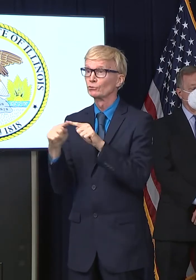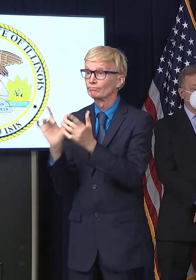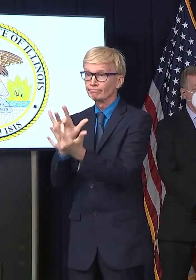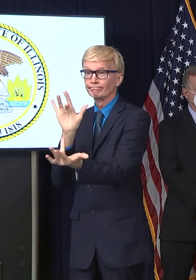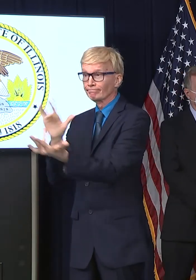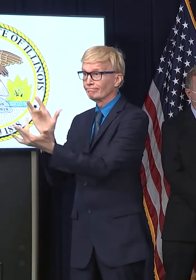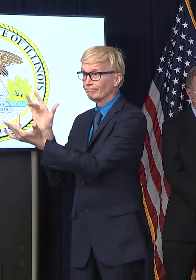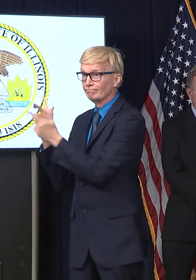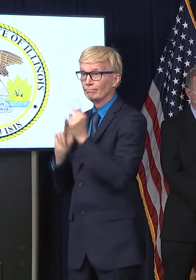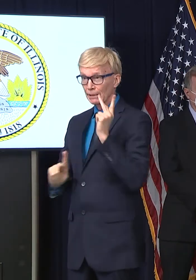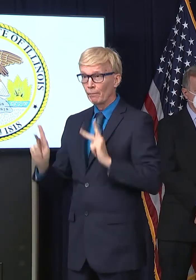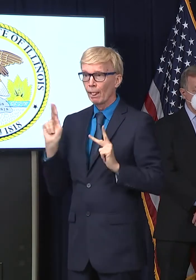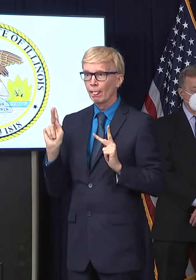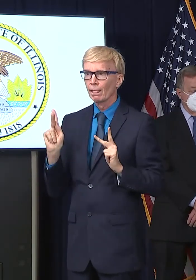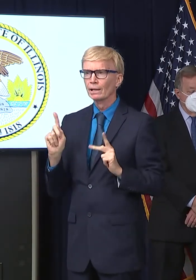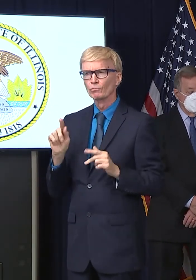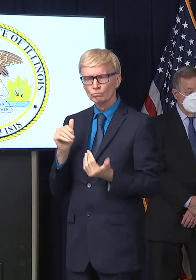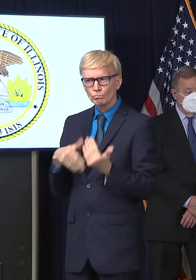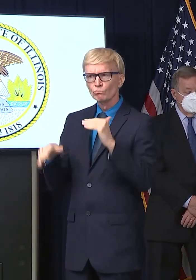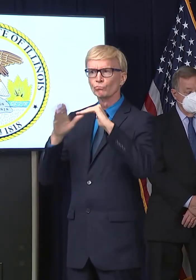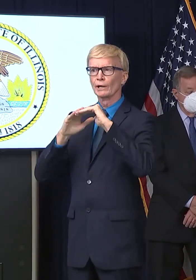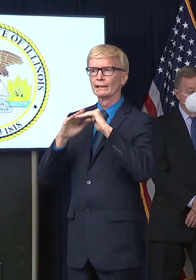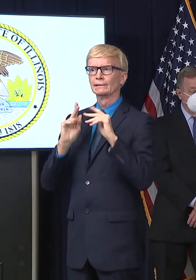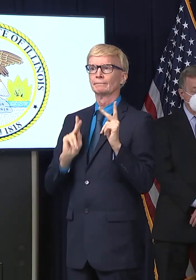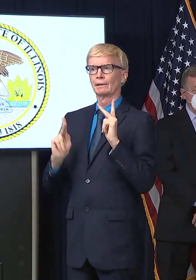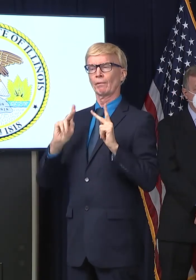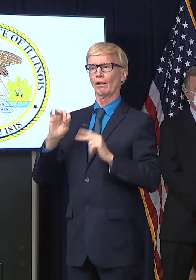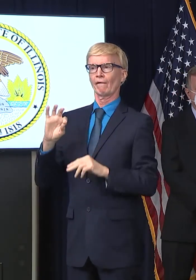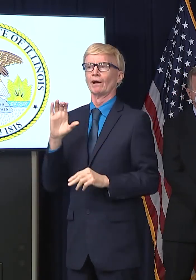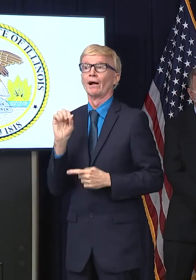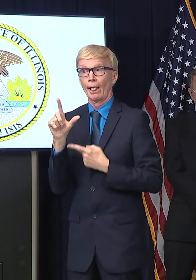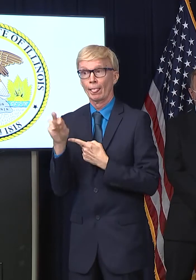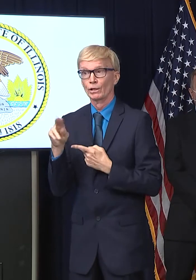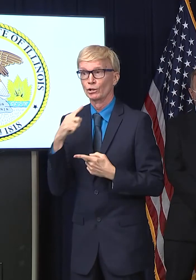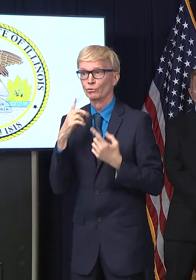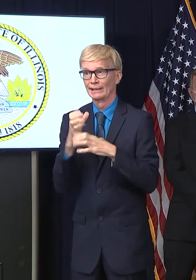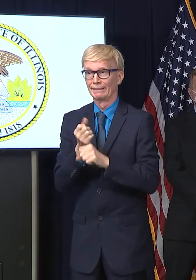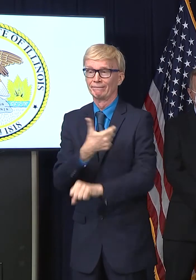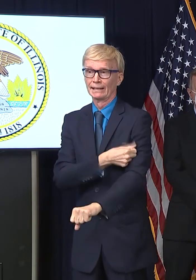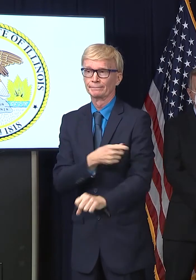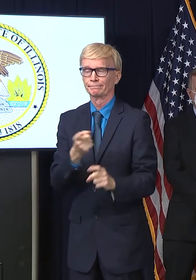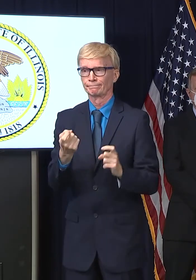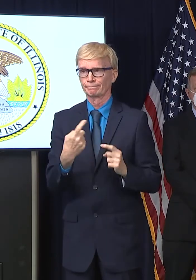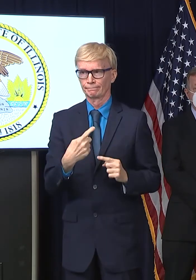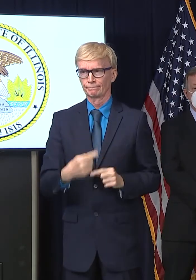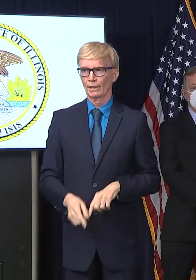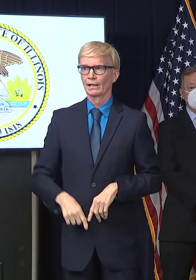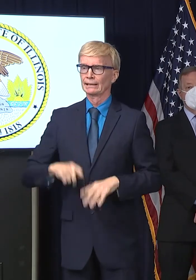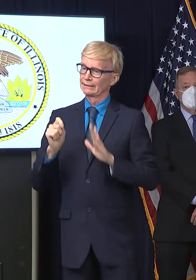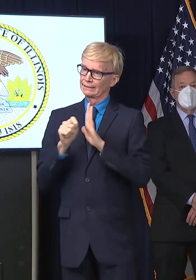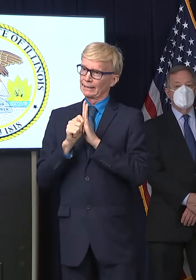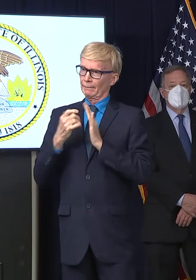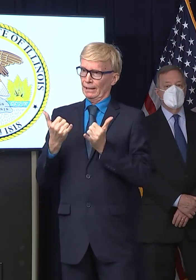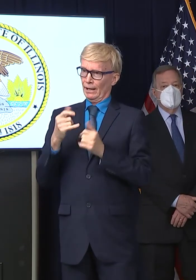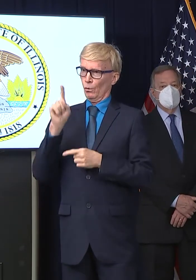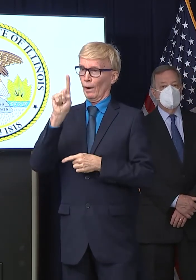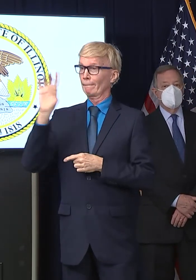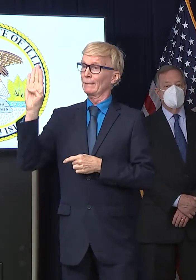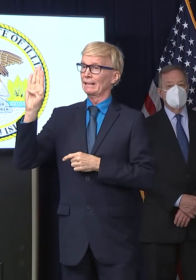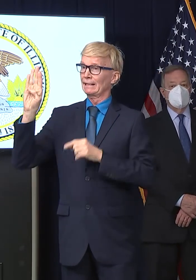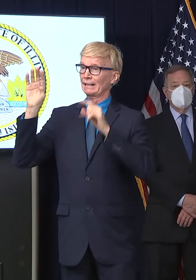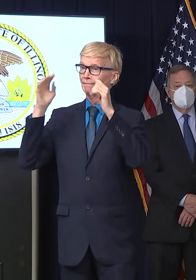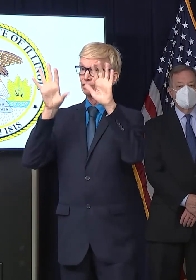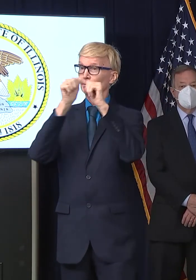raising the numbers of people in communities of color that are getting vaccinated. Phase 1B, opening that up at the United